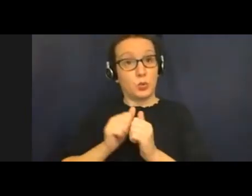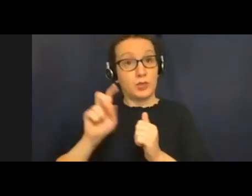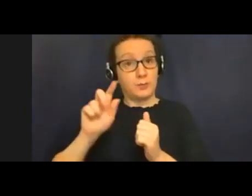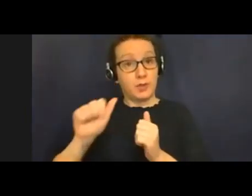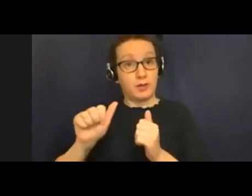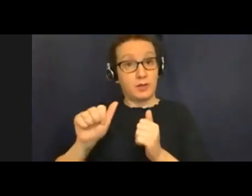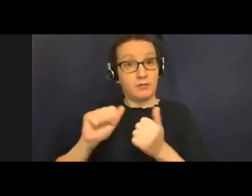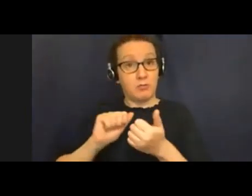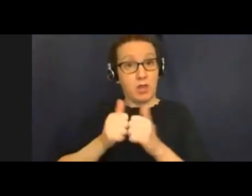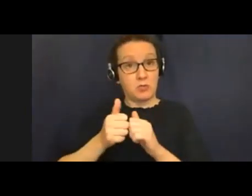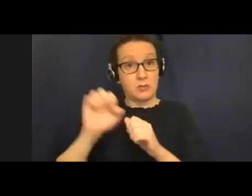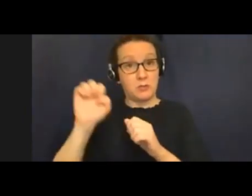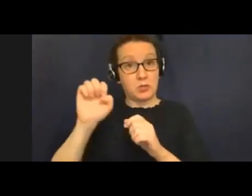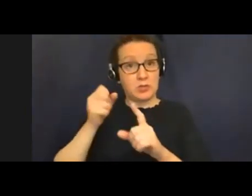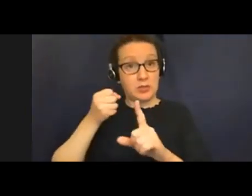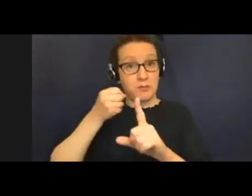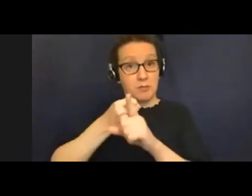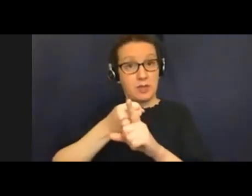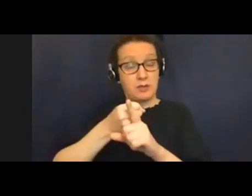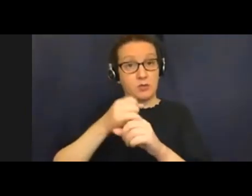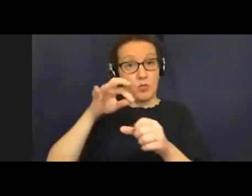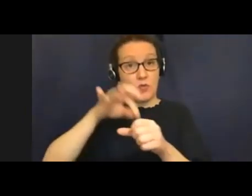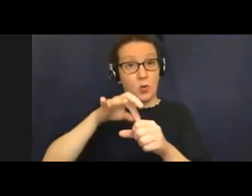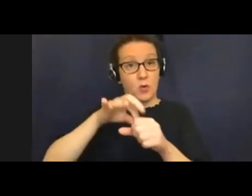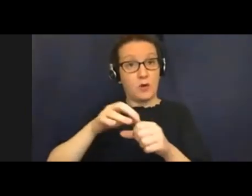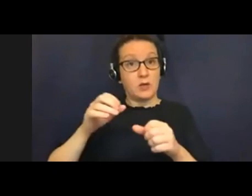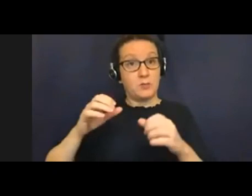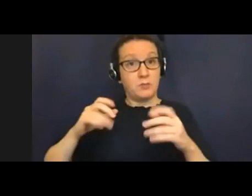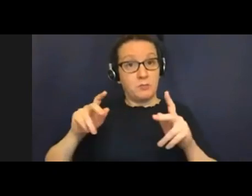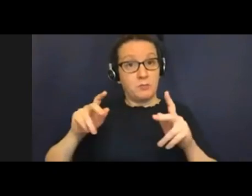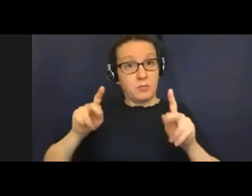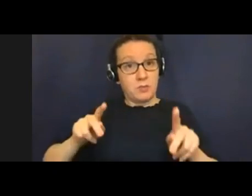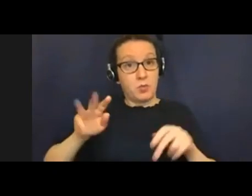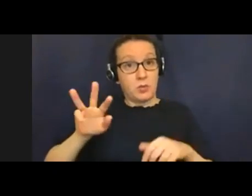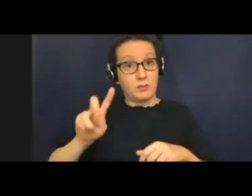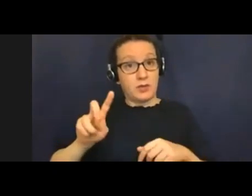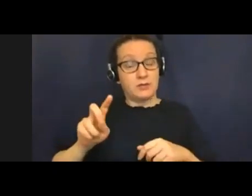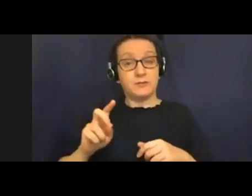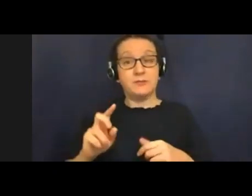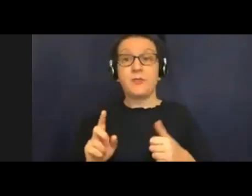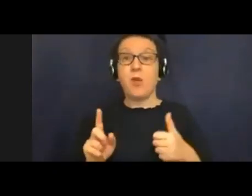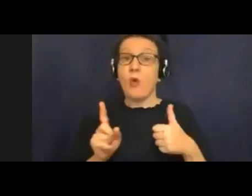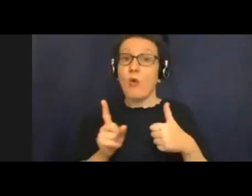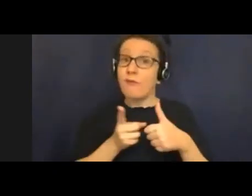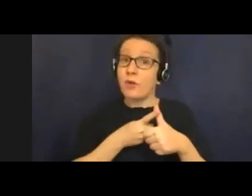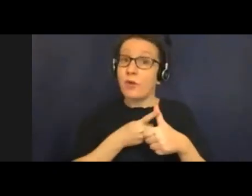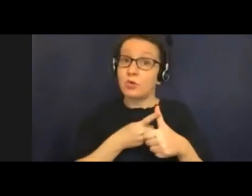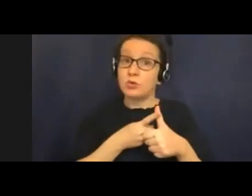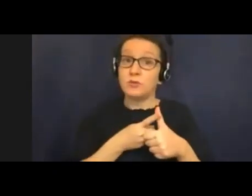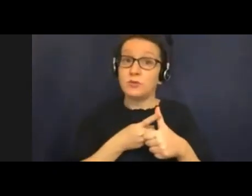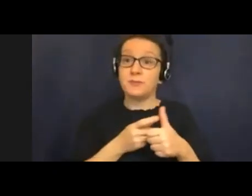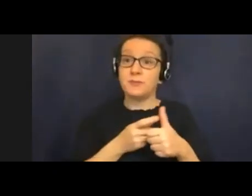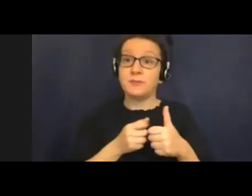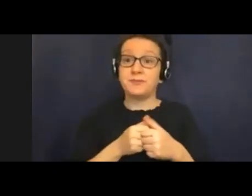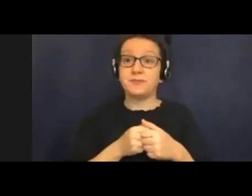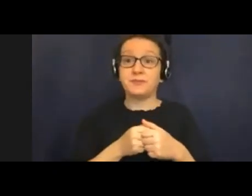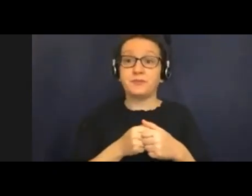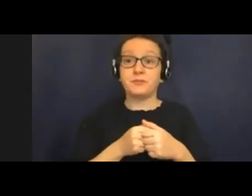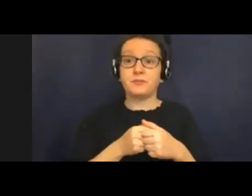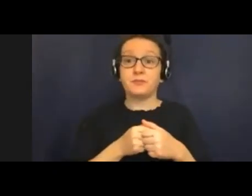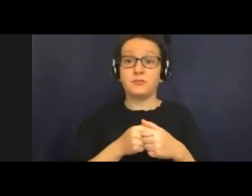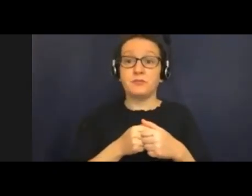personal considerations would be first, not to, or let's say, the effort to